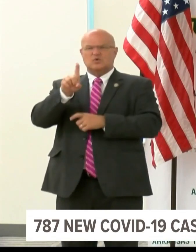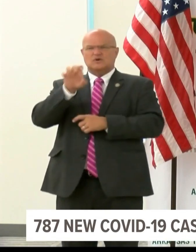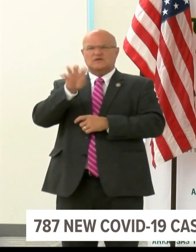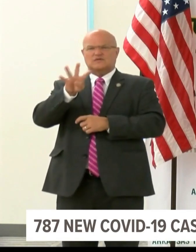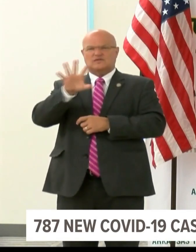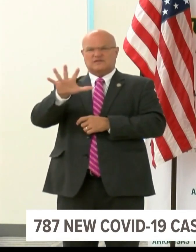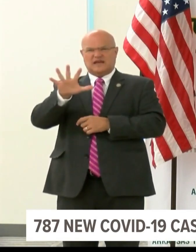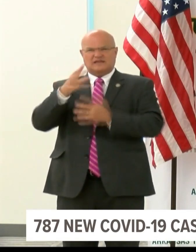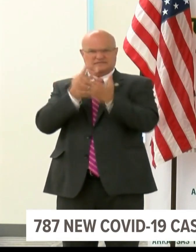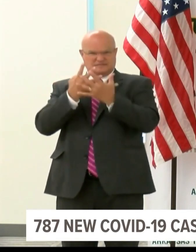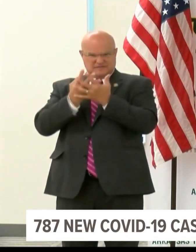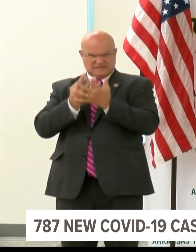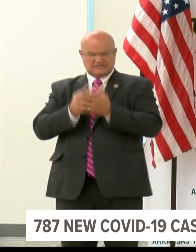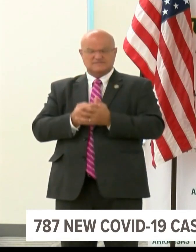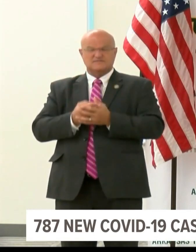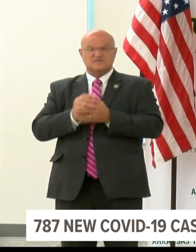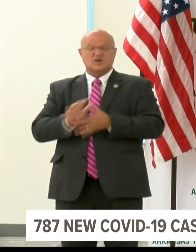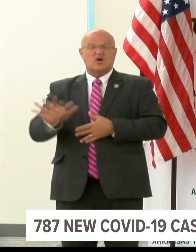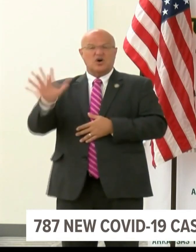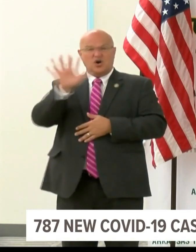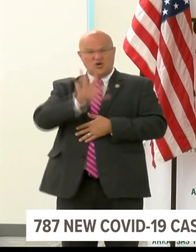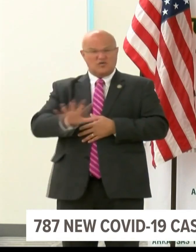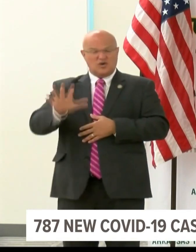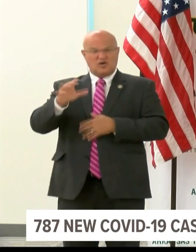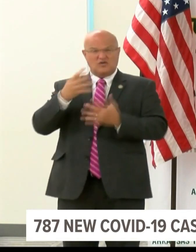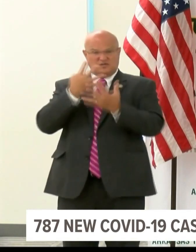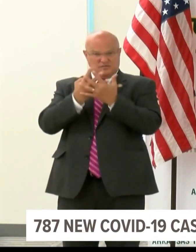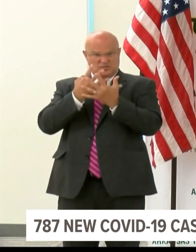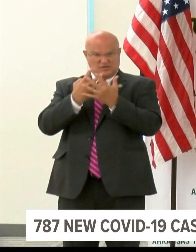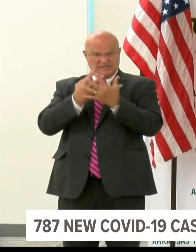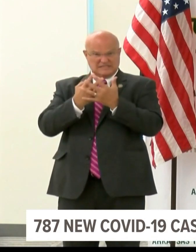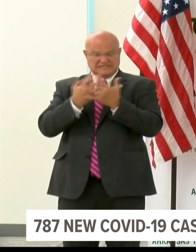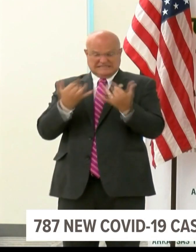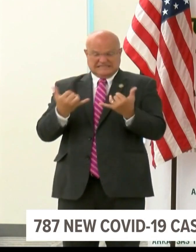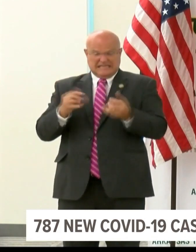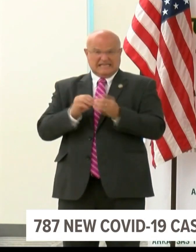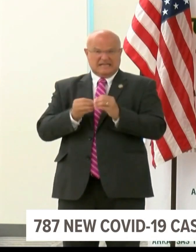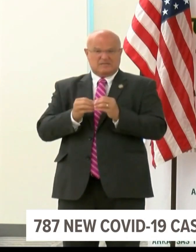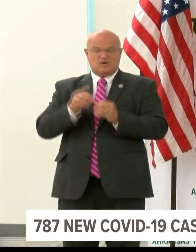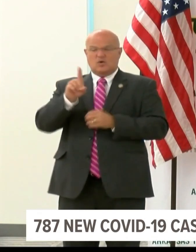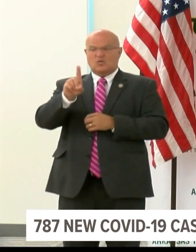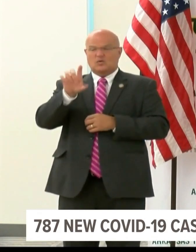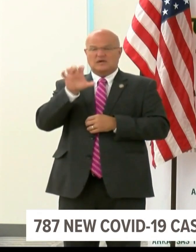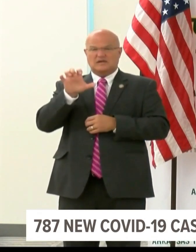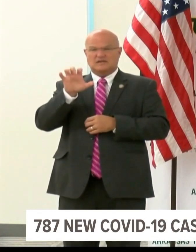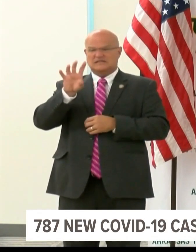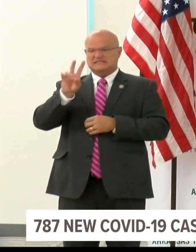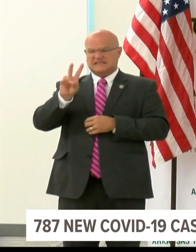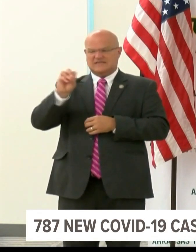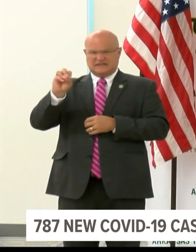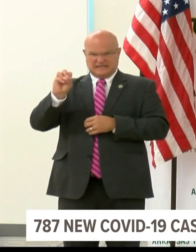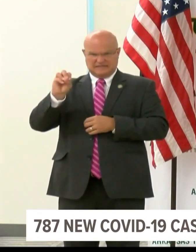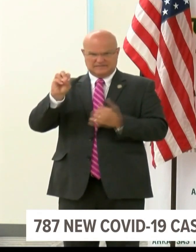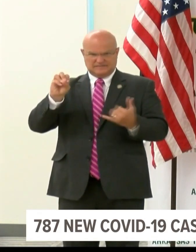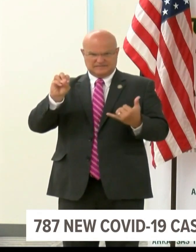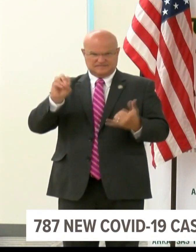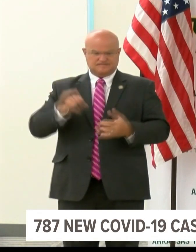145 cases. So overall, for the correctional cases in today's numbers, there's 170